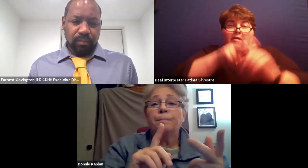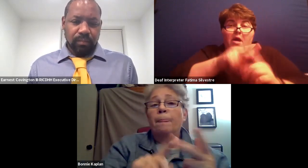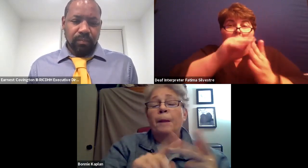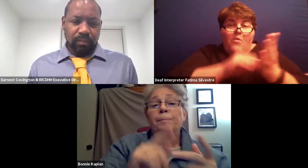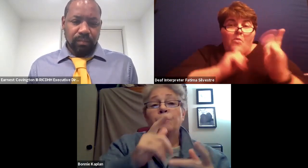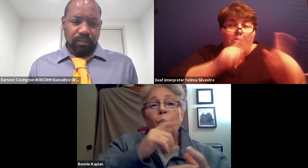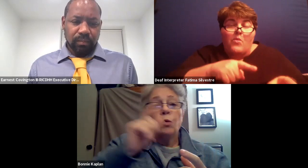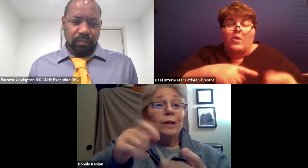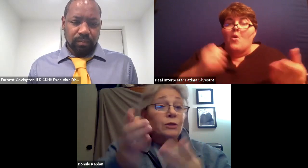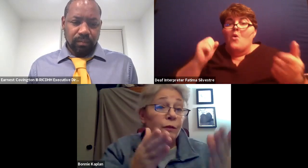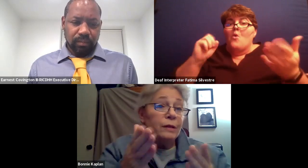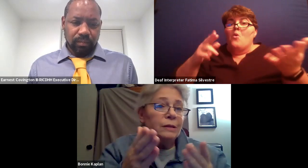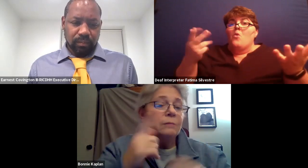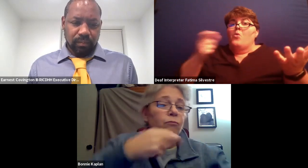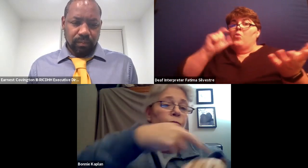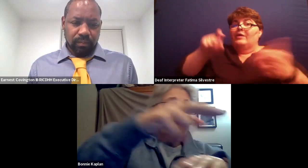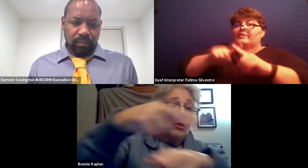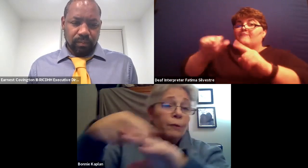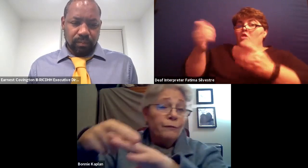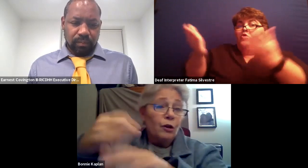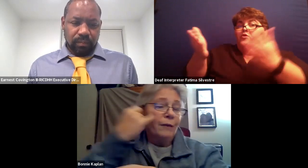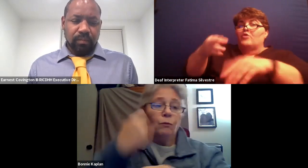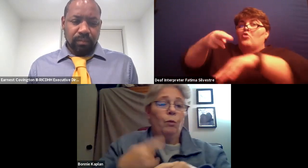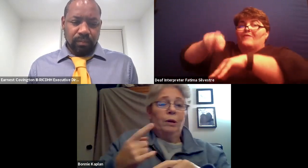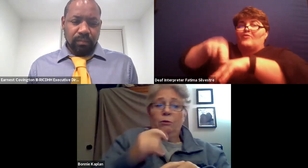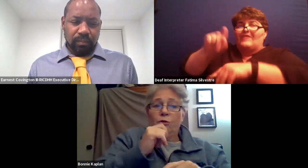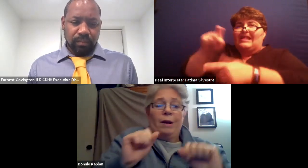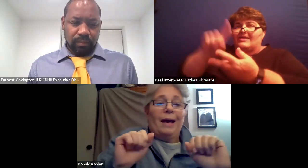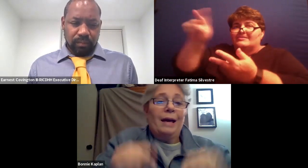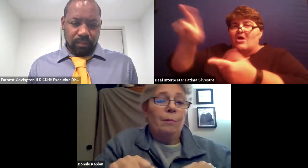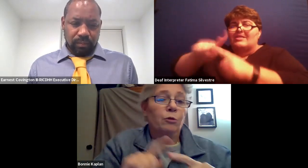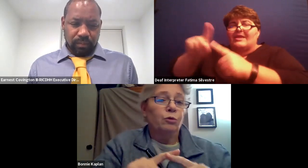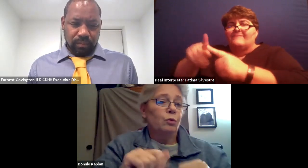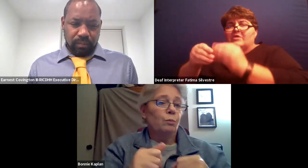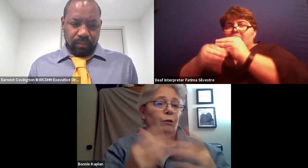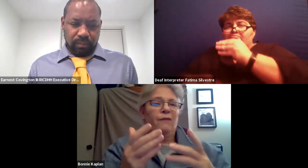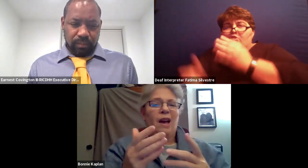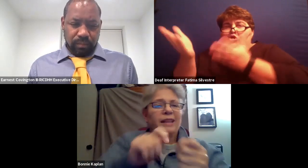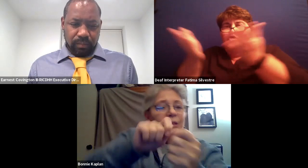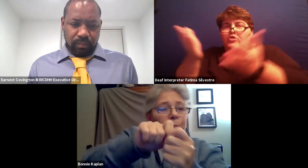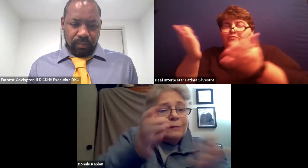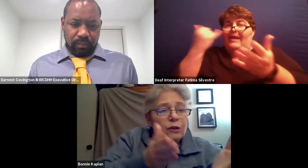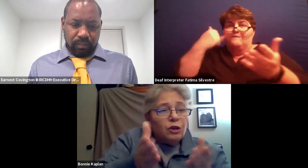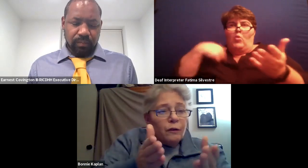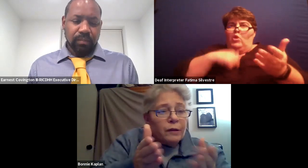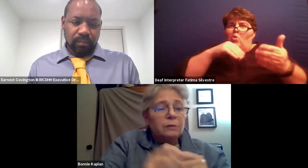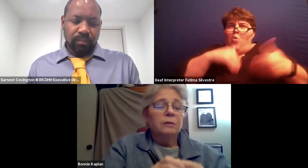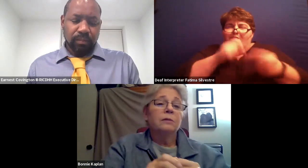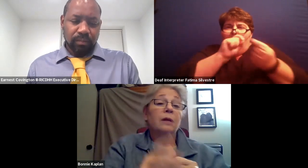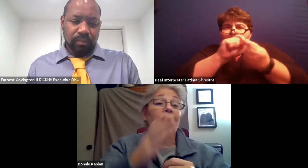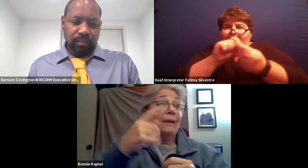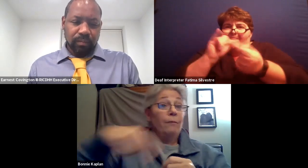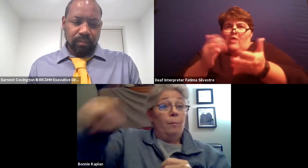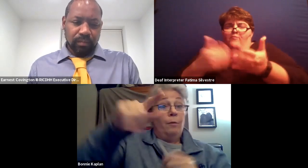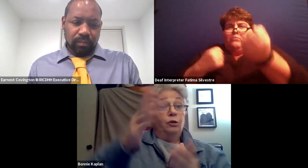to file a grievance or a case or charges. We'll help people get